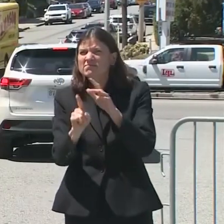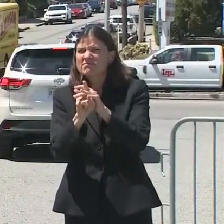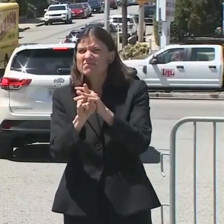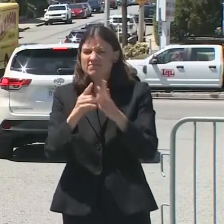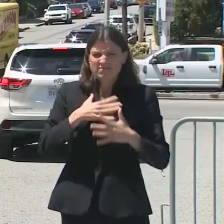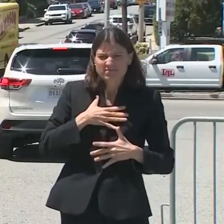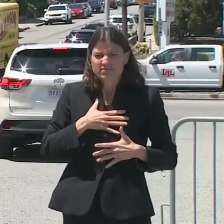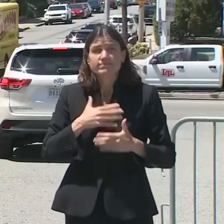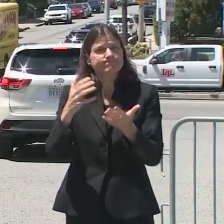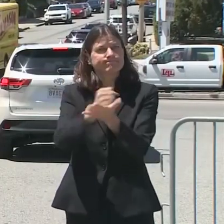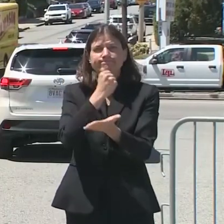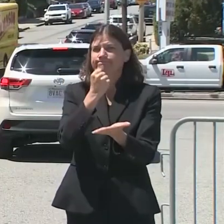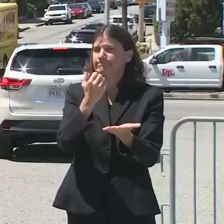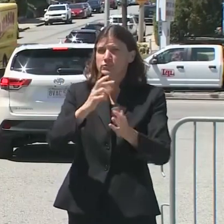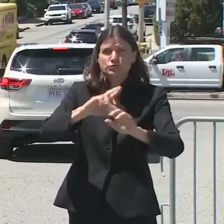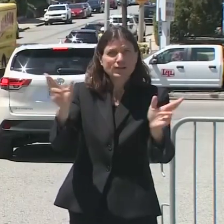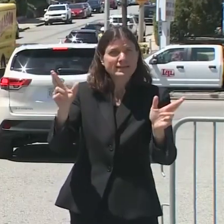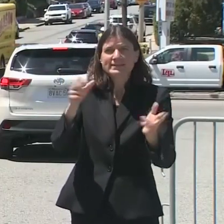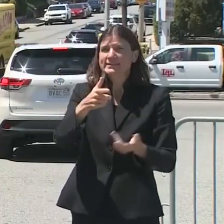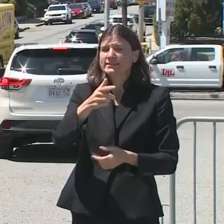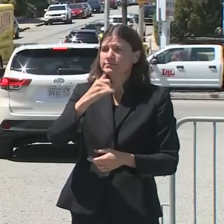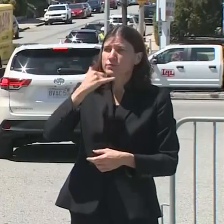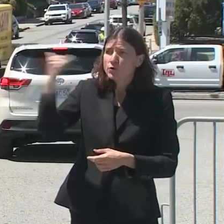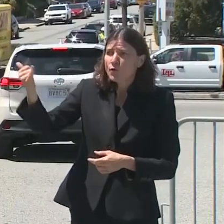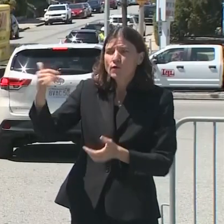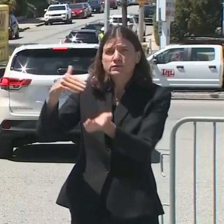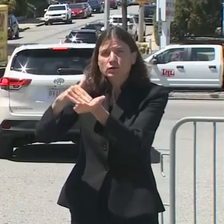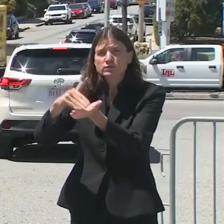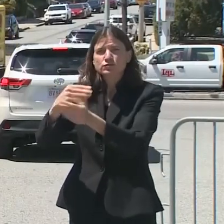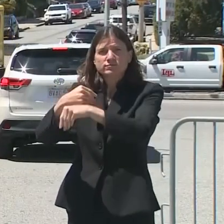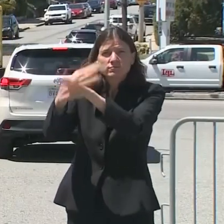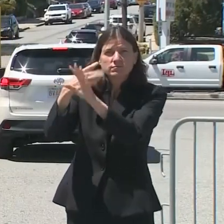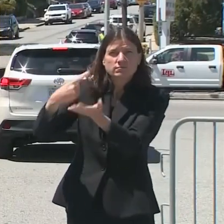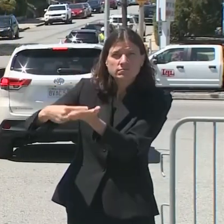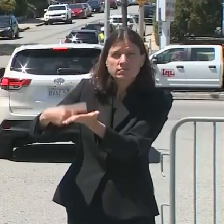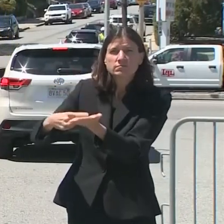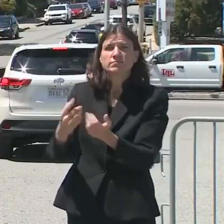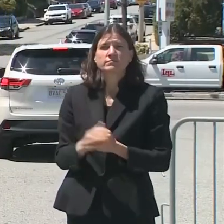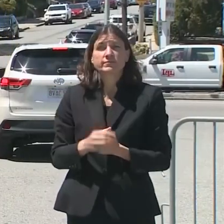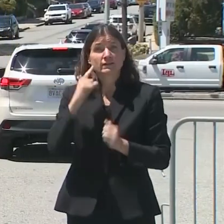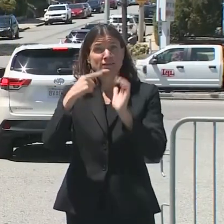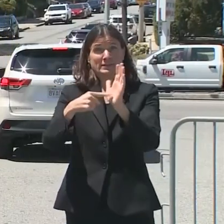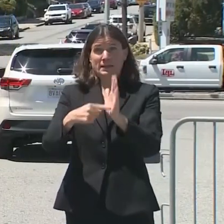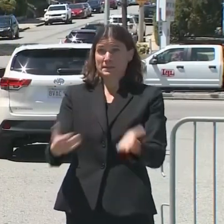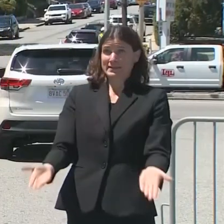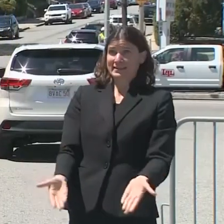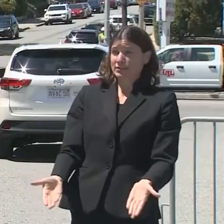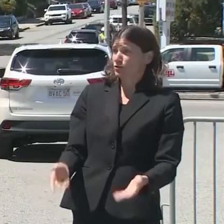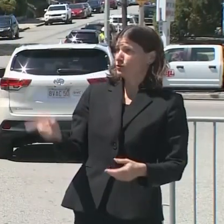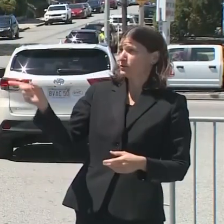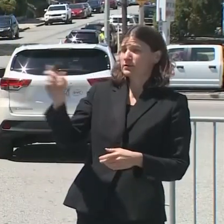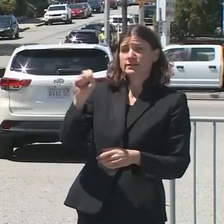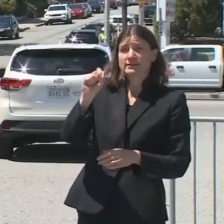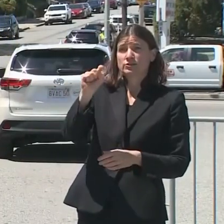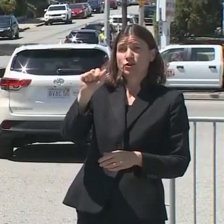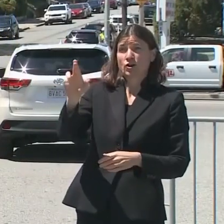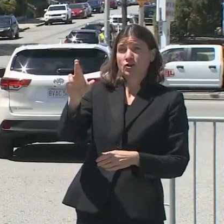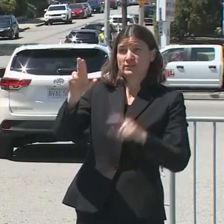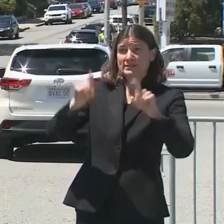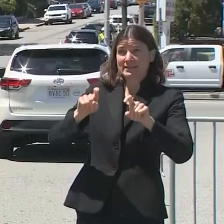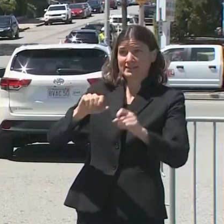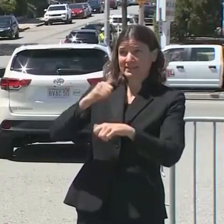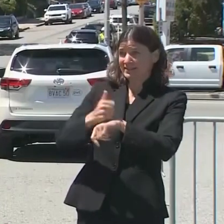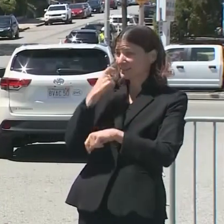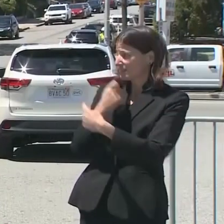long-term care facilities, and health centers like this one here today, and that new guidance, we can continue to expand the number of people who